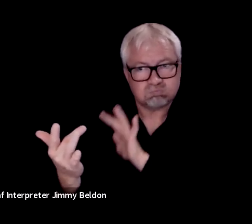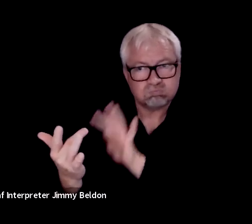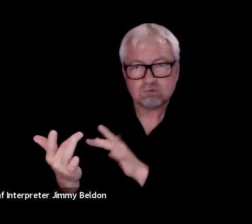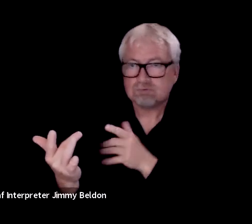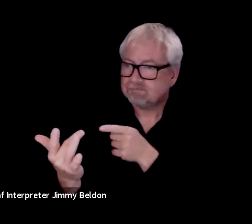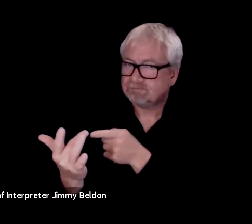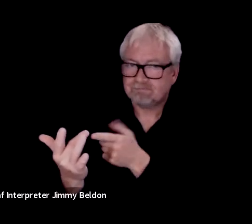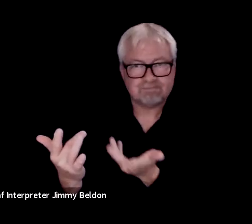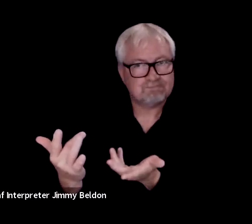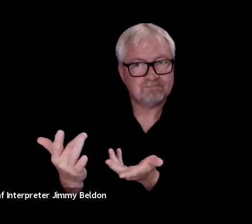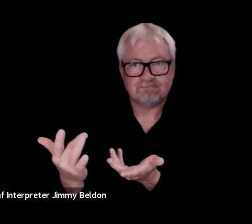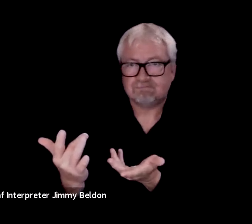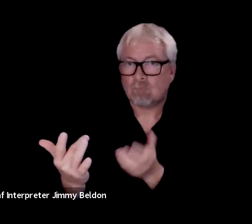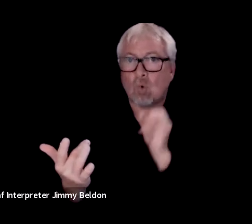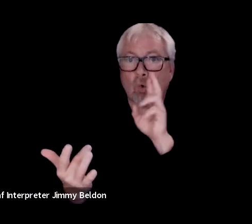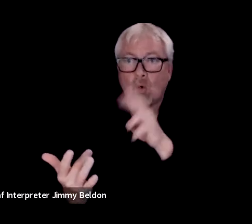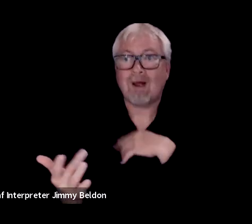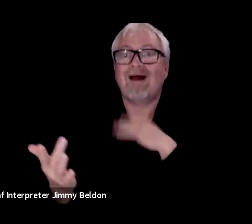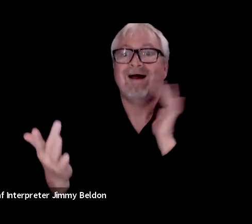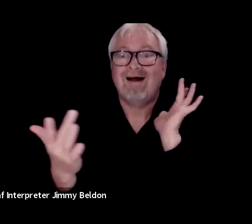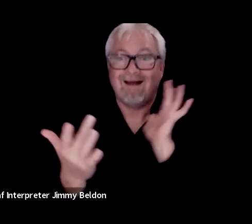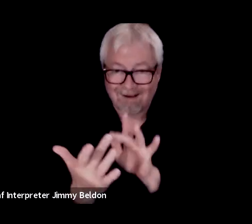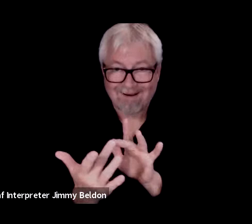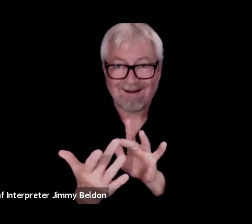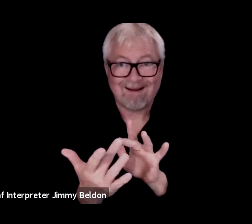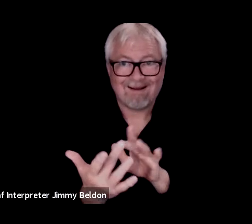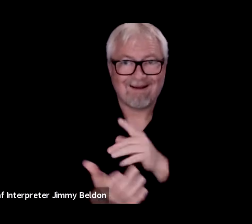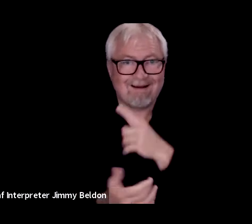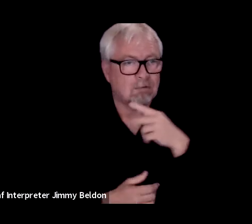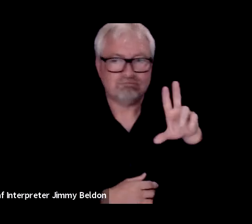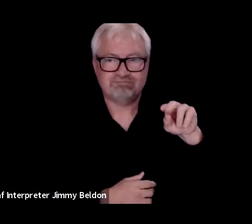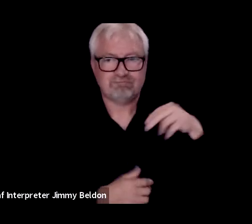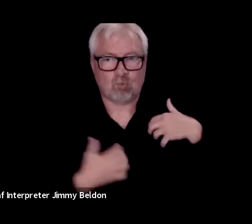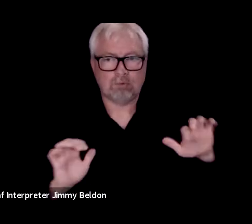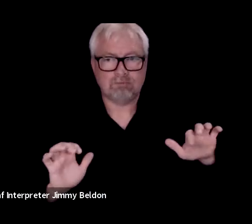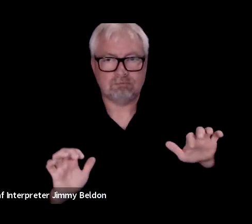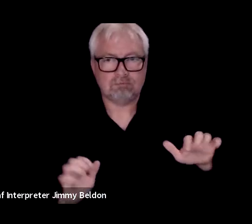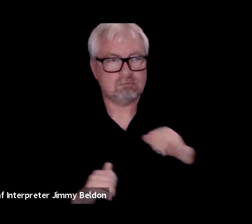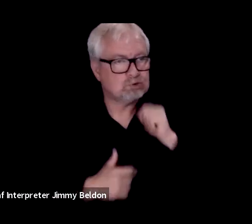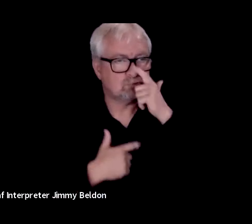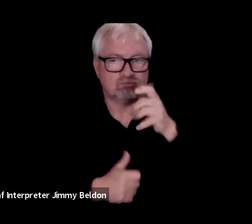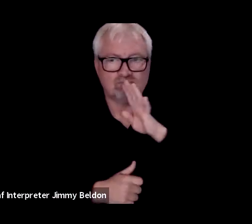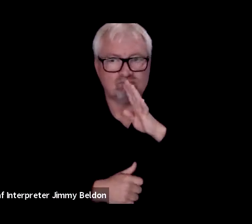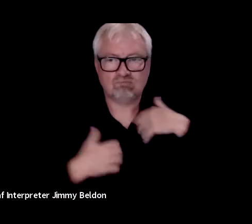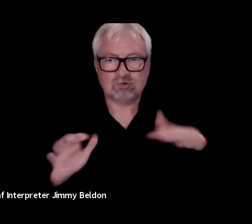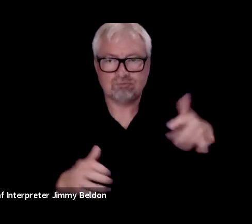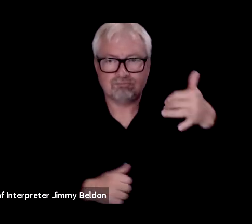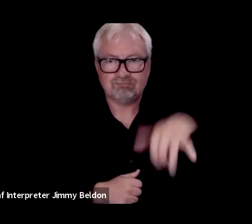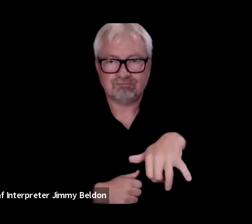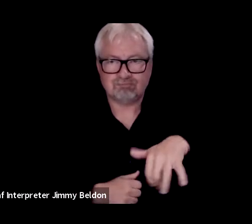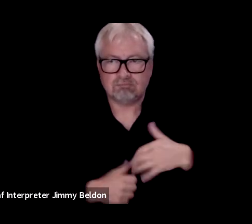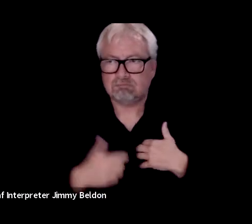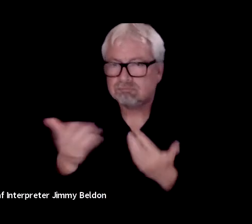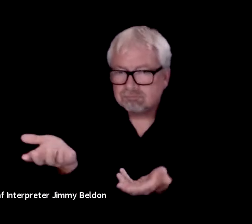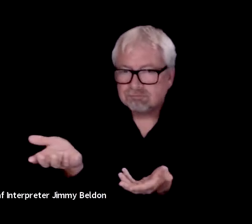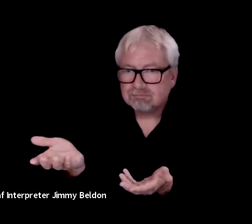participate. And those we do reach really don't know, because they've been many places and I've been doing many things and